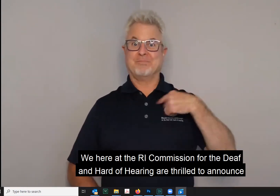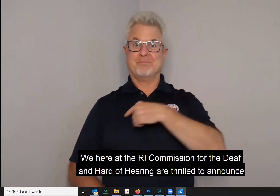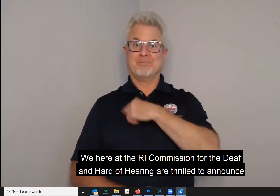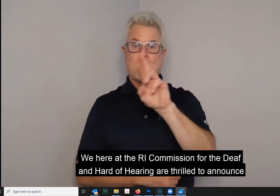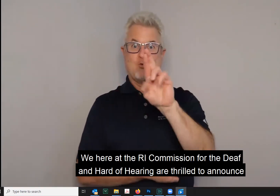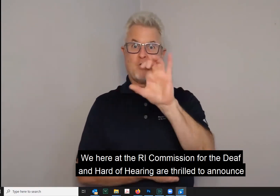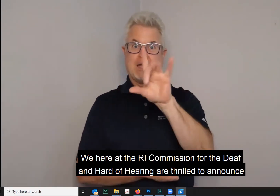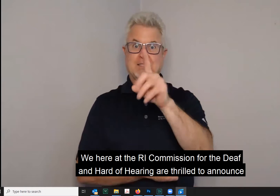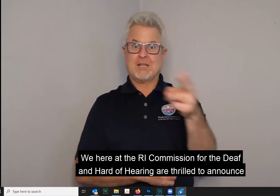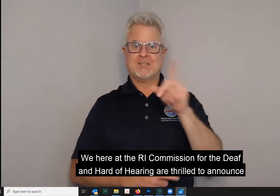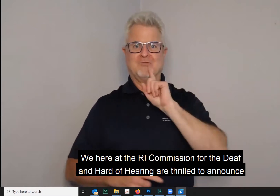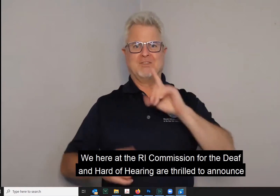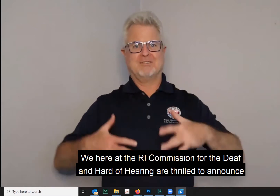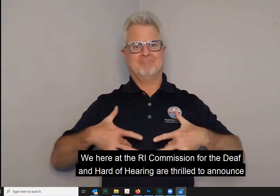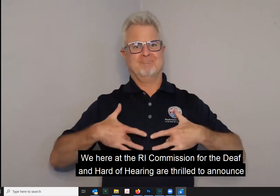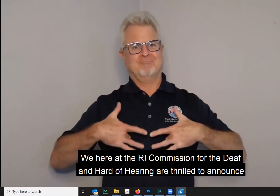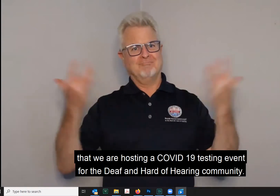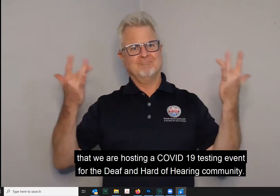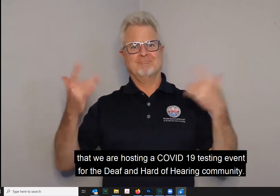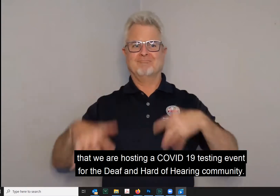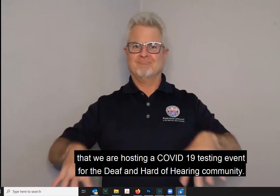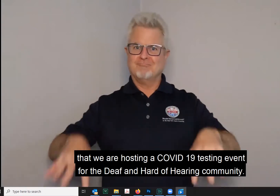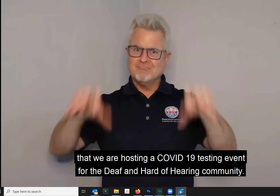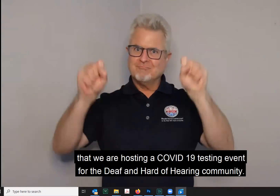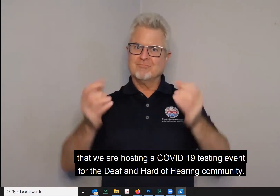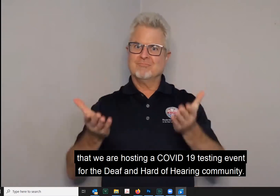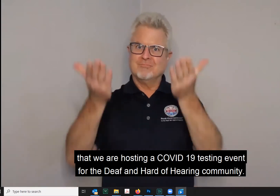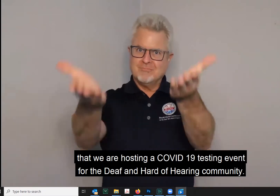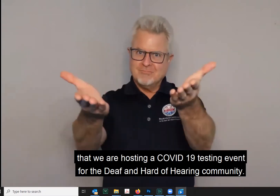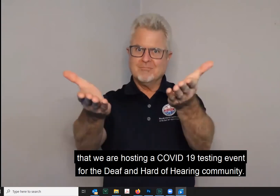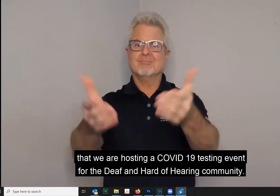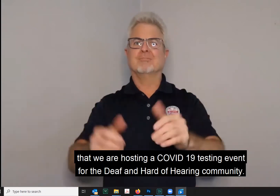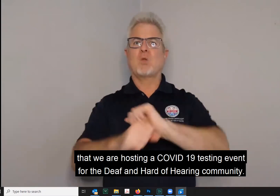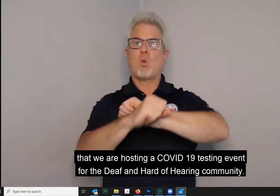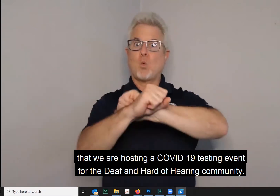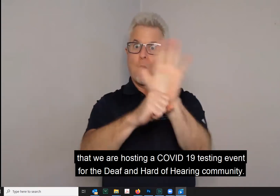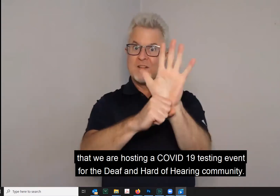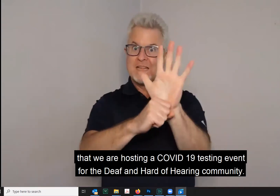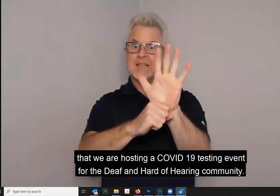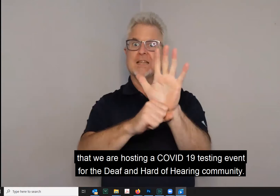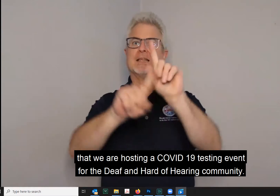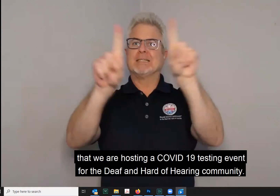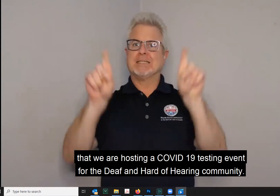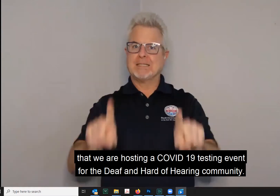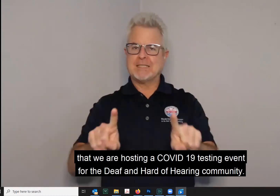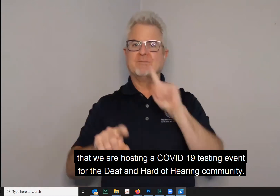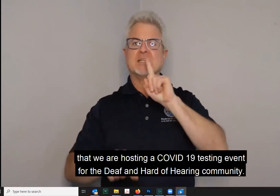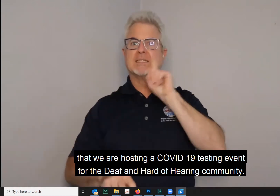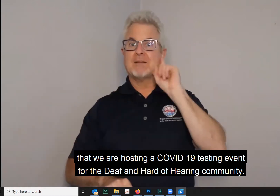Hello, we here at the Rhode Island Commission for the Deaf and Hard of Hearing are thrilled to announce that we are hosting a